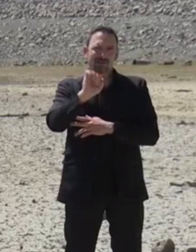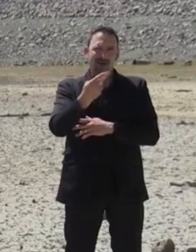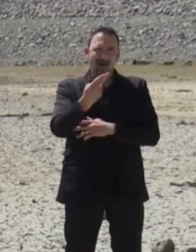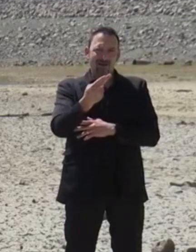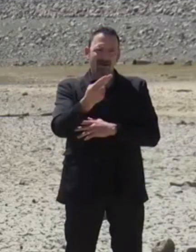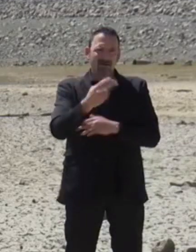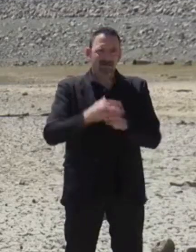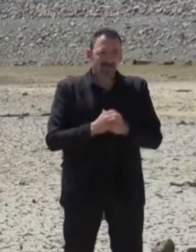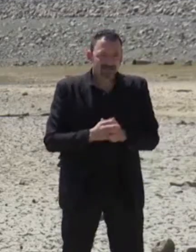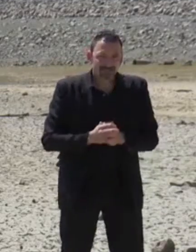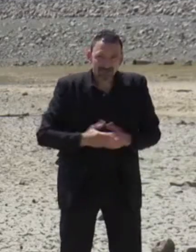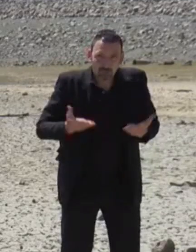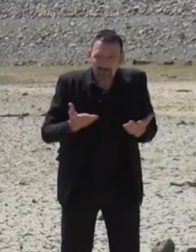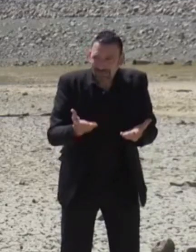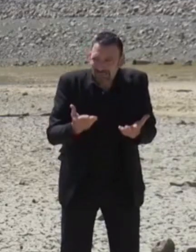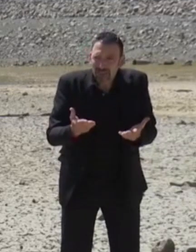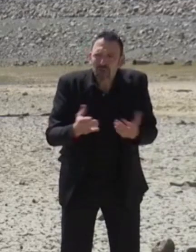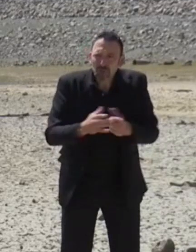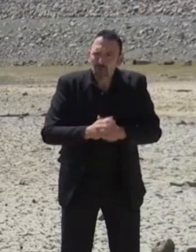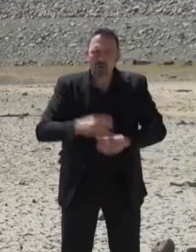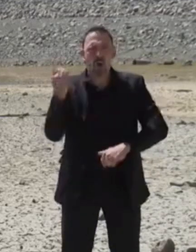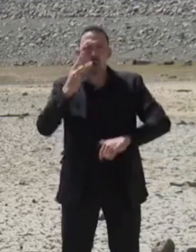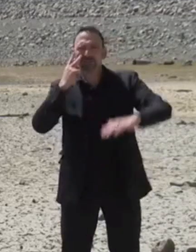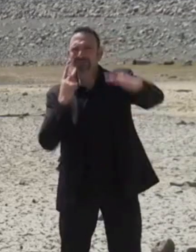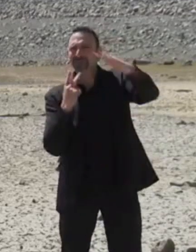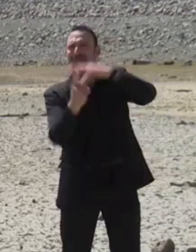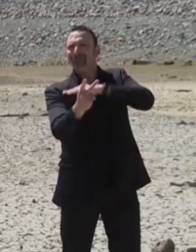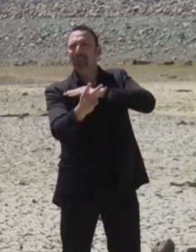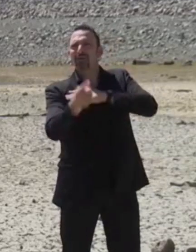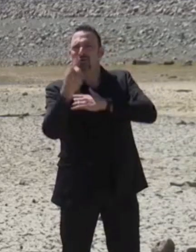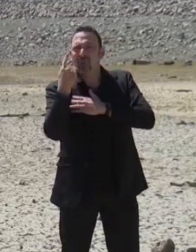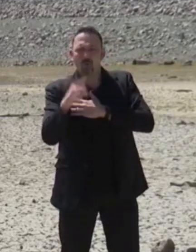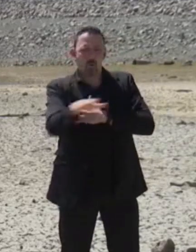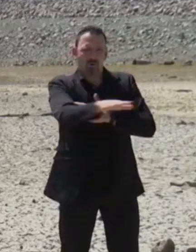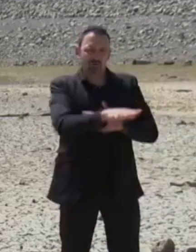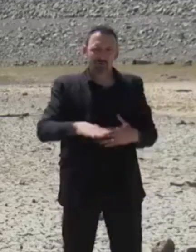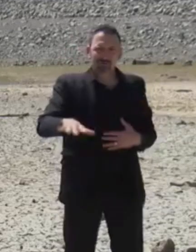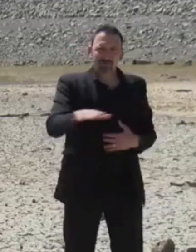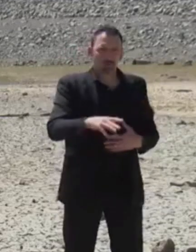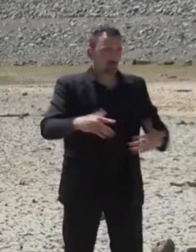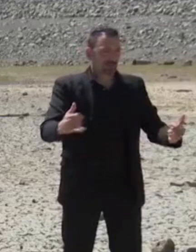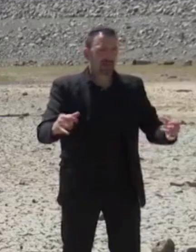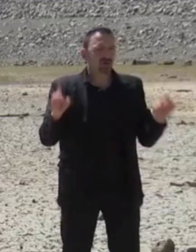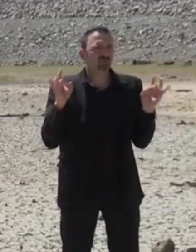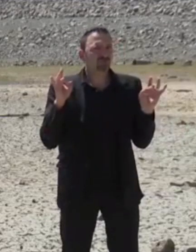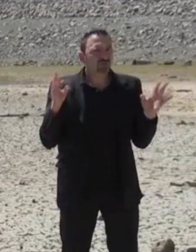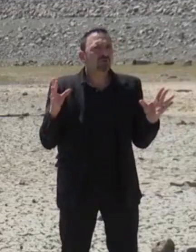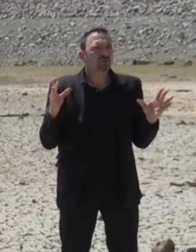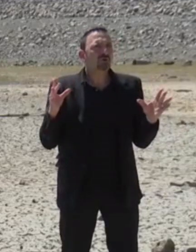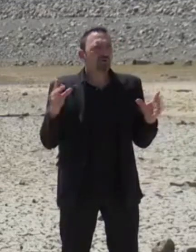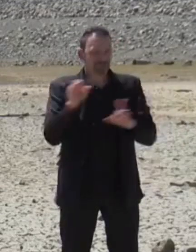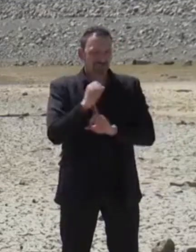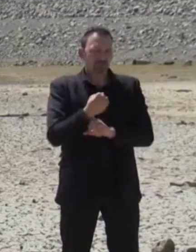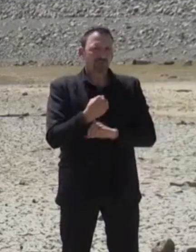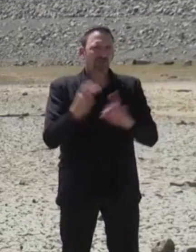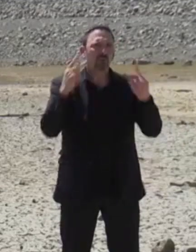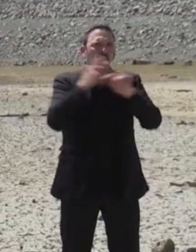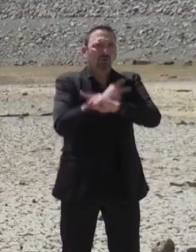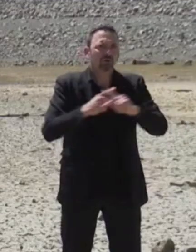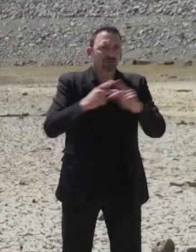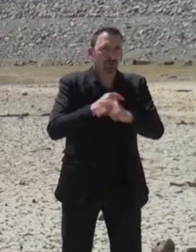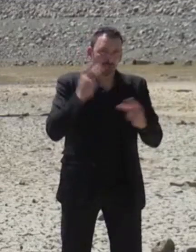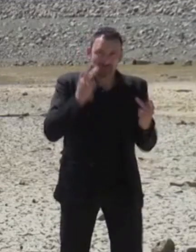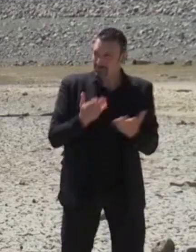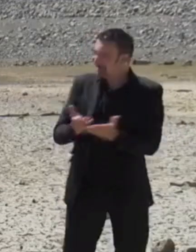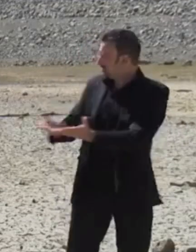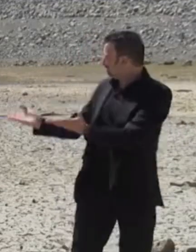coal mine when it comes to California's drought. The alarm is sounding, and it couldn't be louder. What you see around us